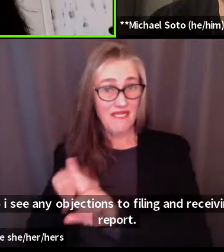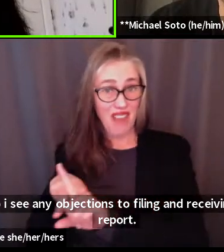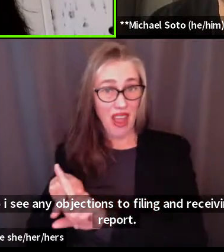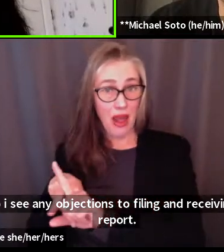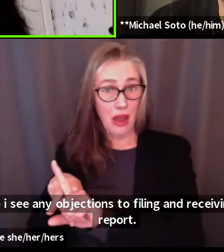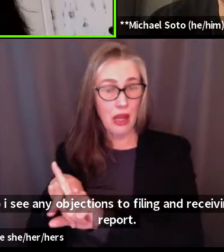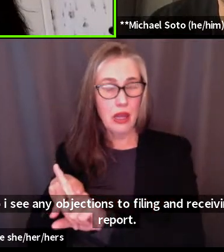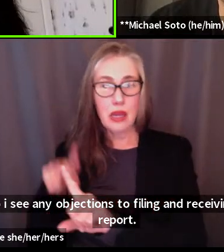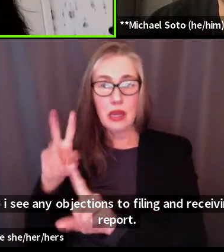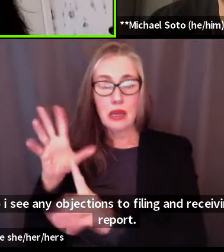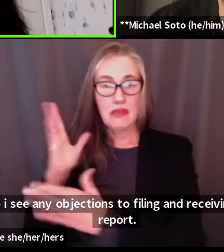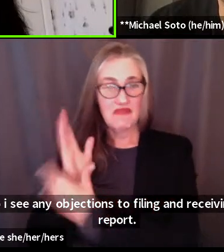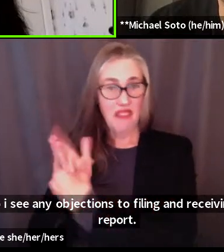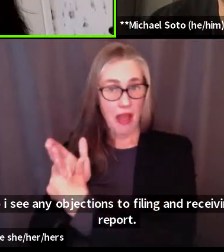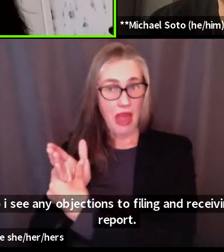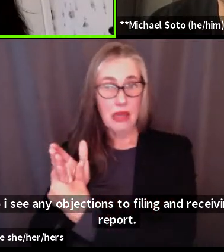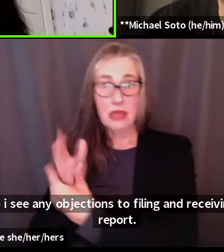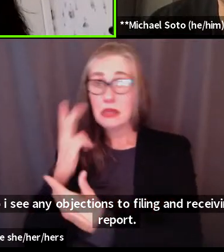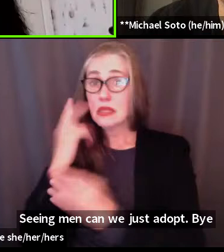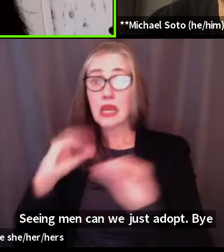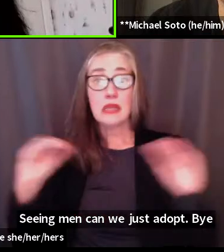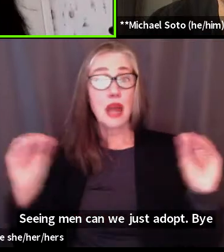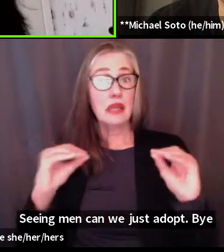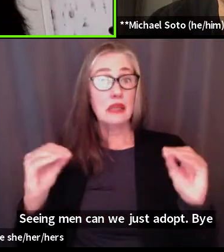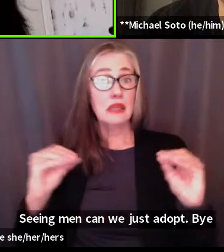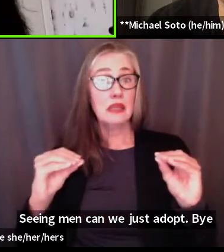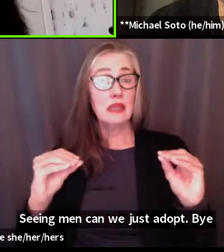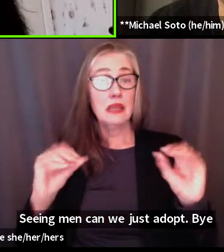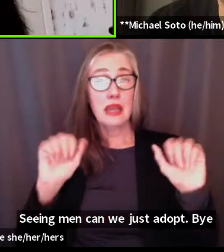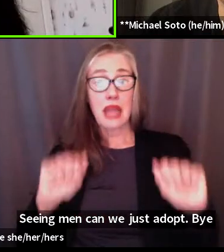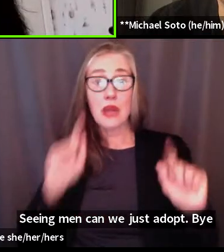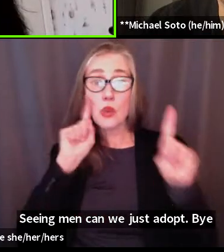Seeing none, can we just adopt by consensus here?